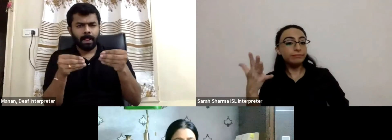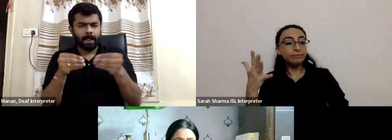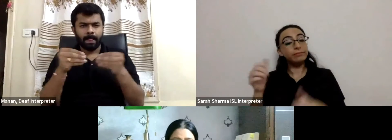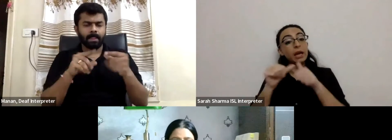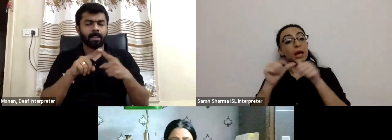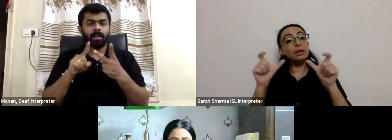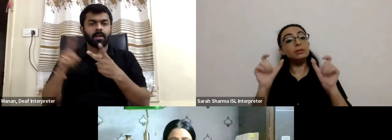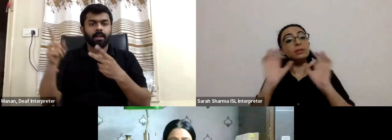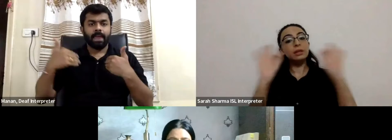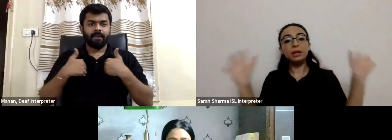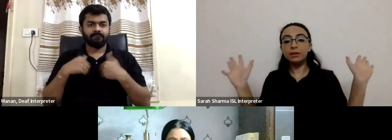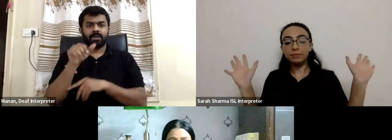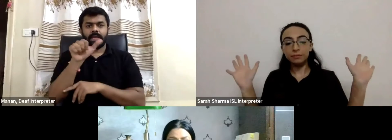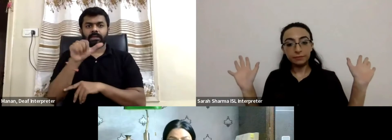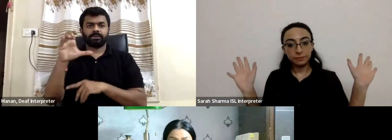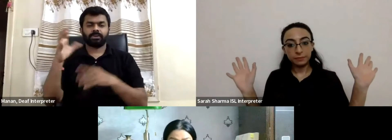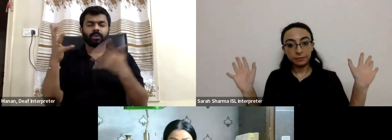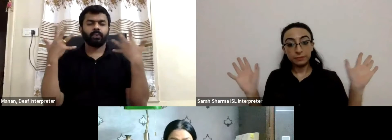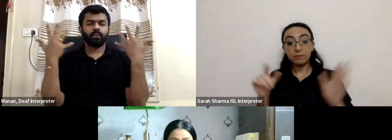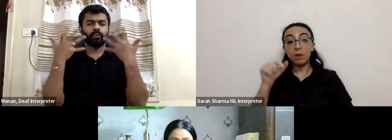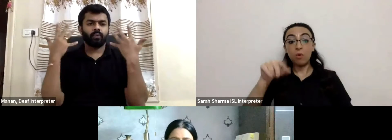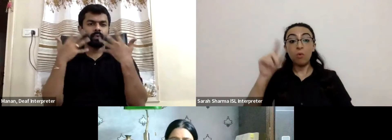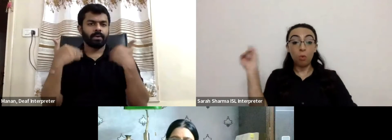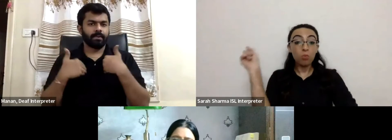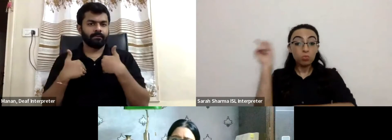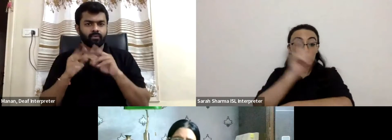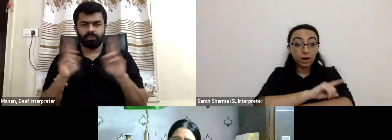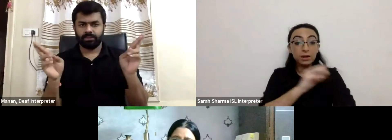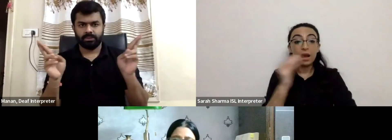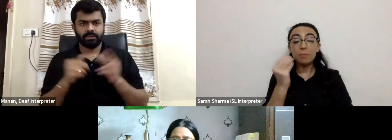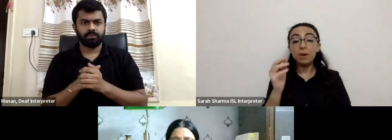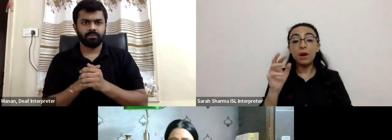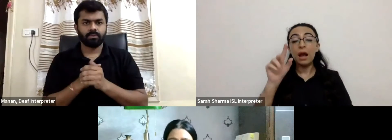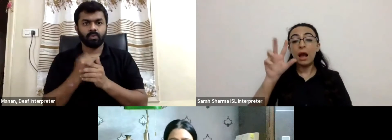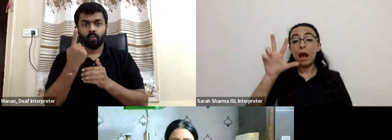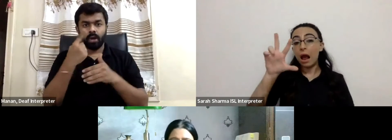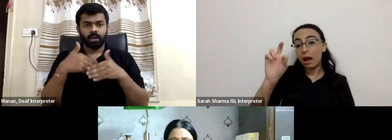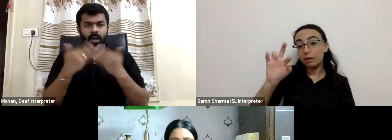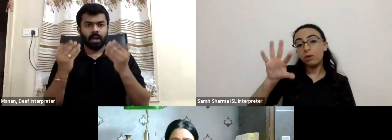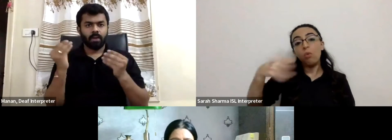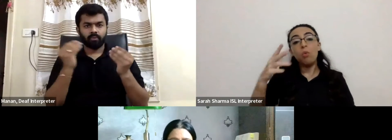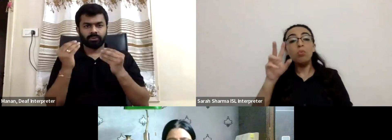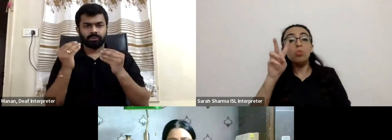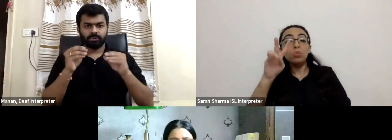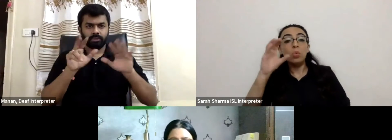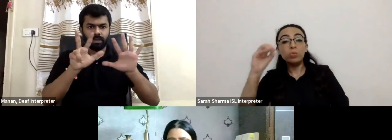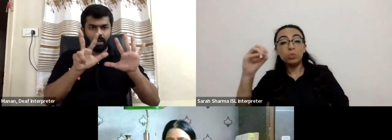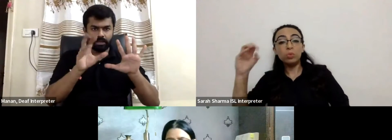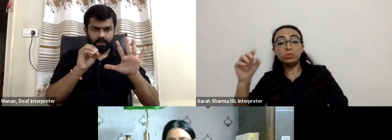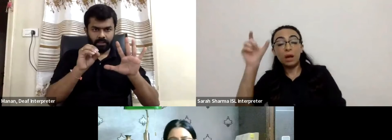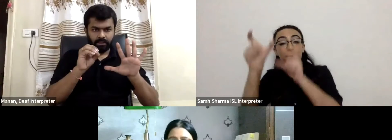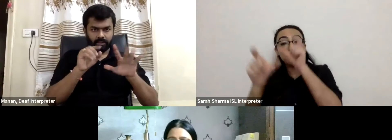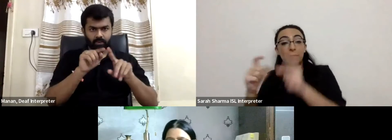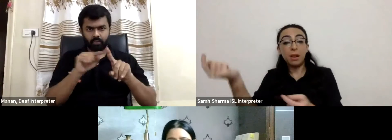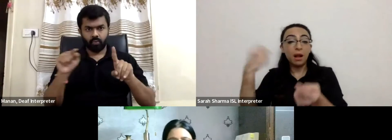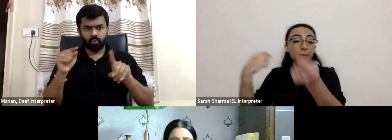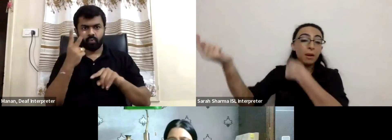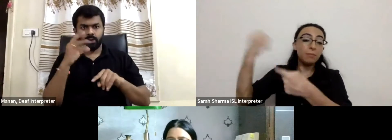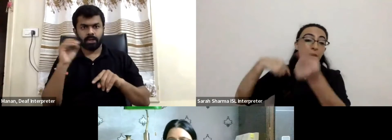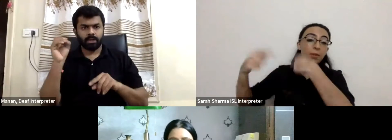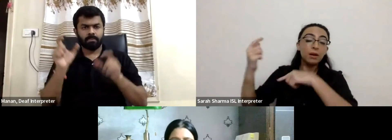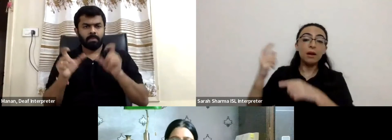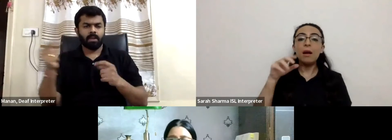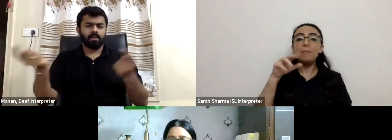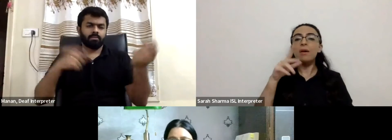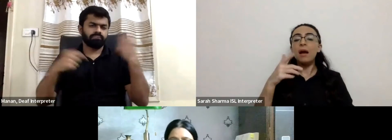between 80 to 200 patients every day. And these are patients with common ailments like cough,